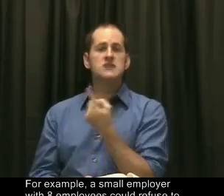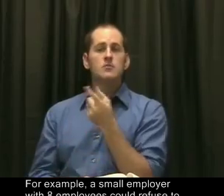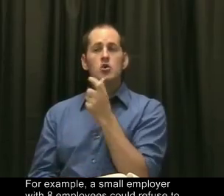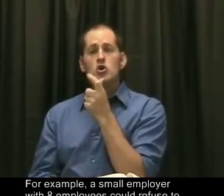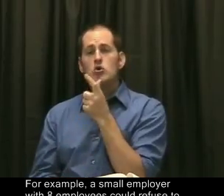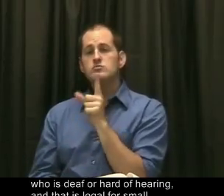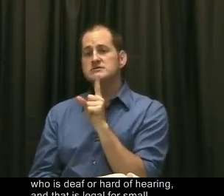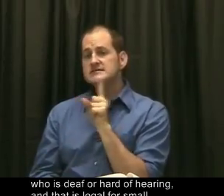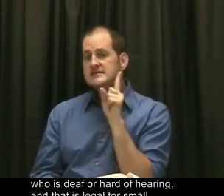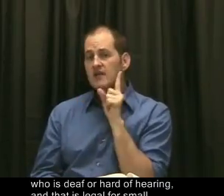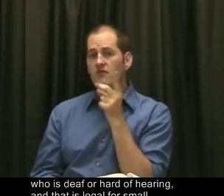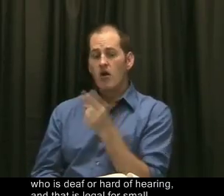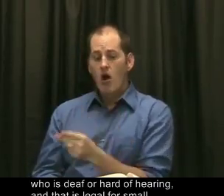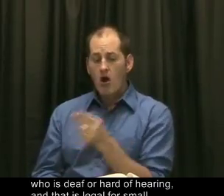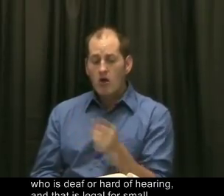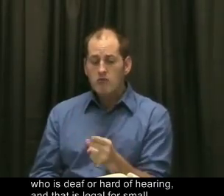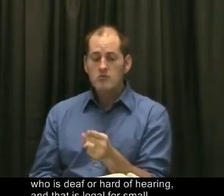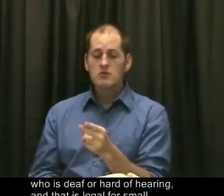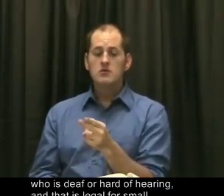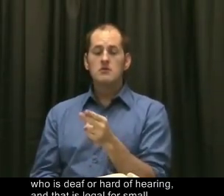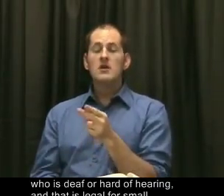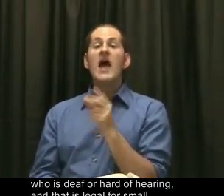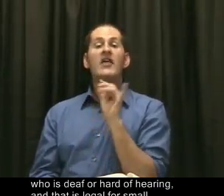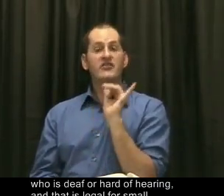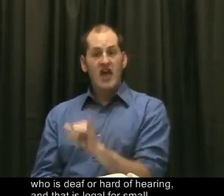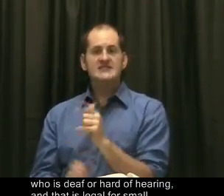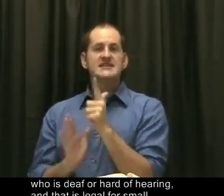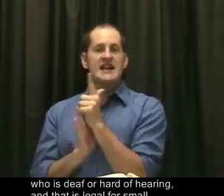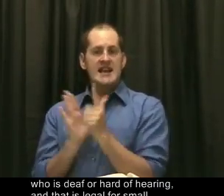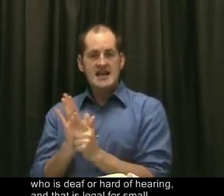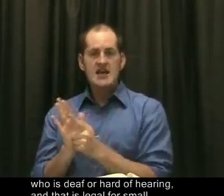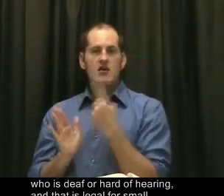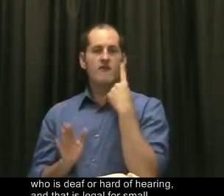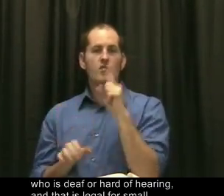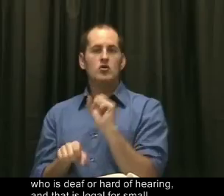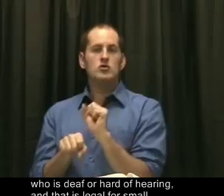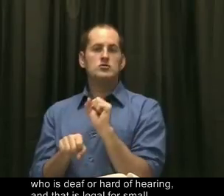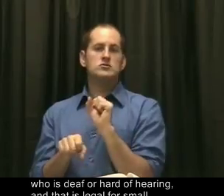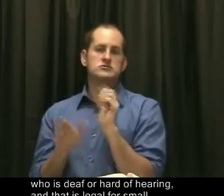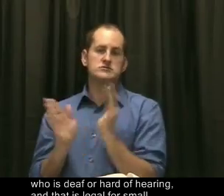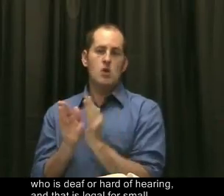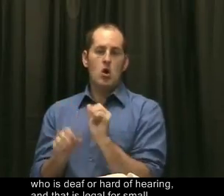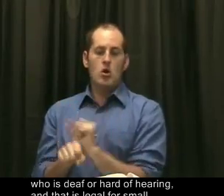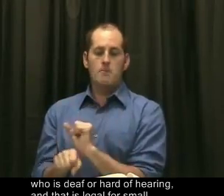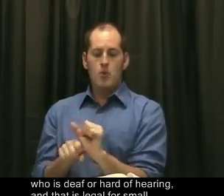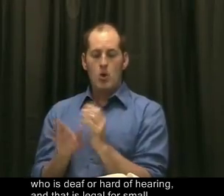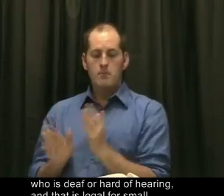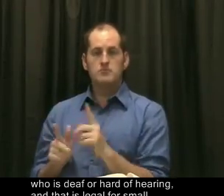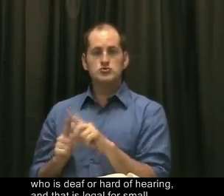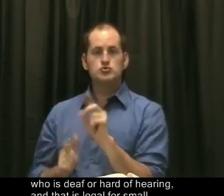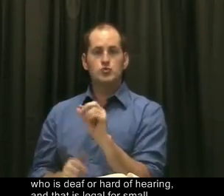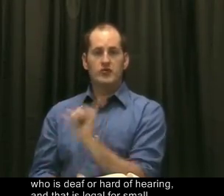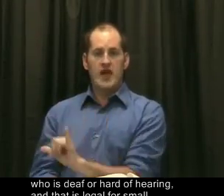hire someone who is deaf or hard of hearing, and that is legal for small employers to do